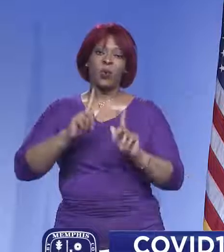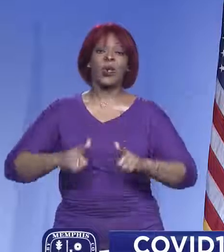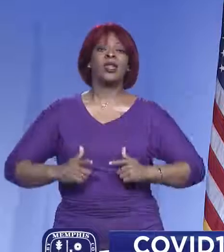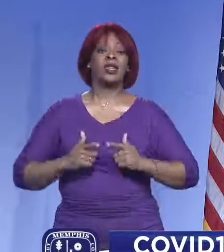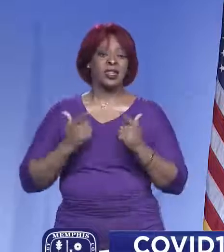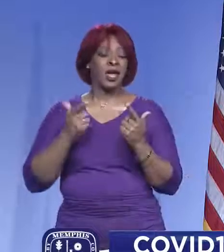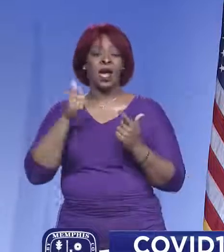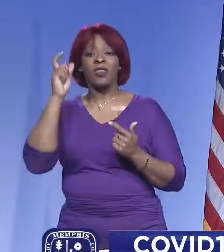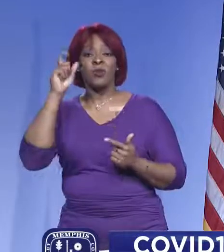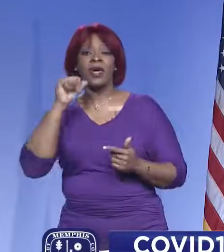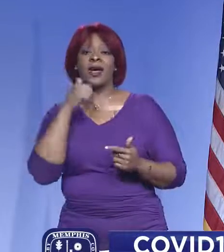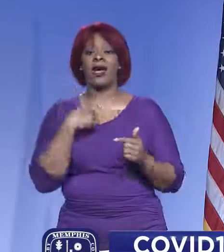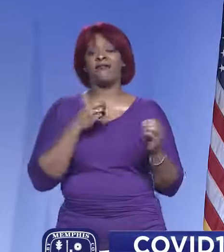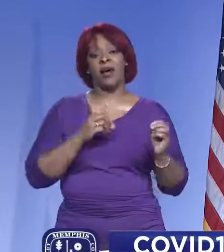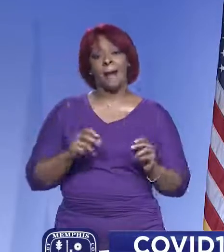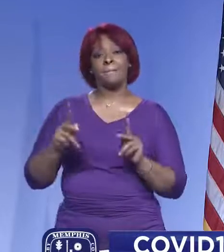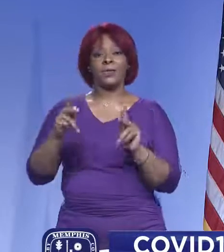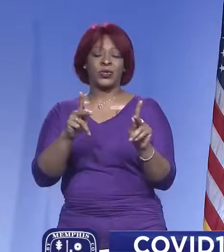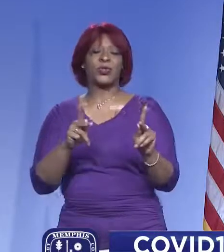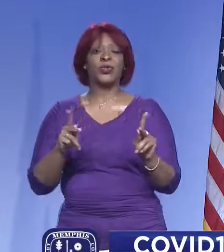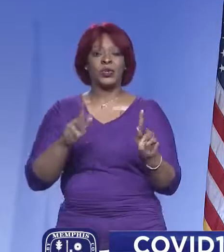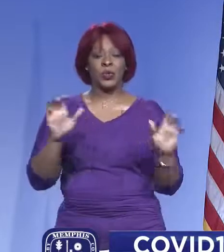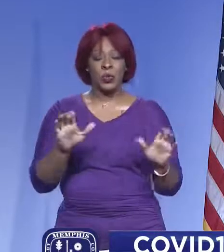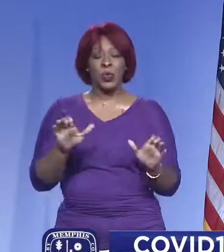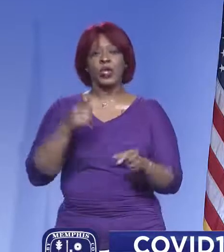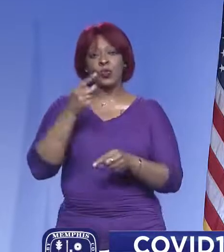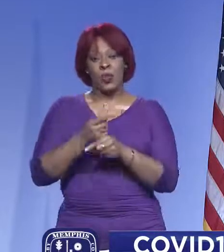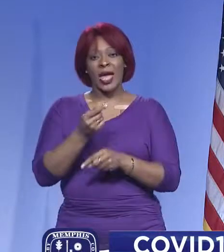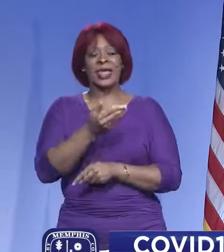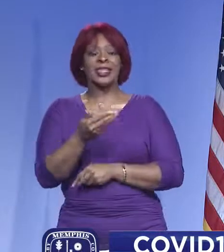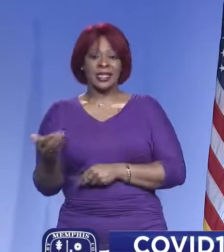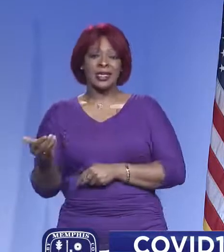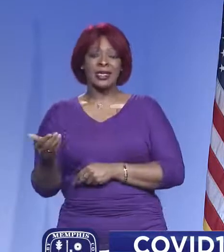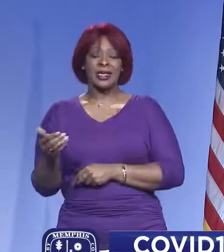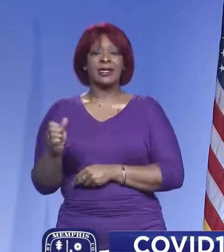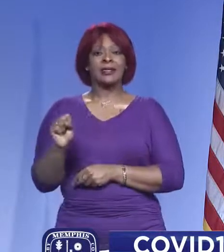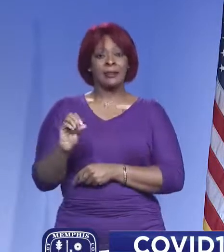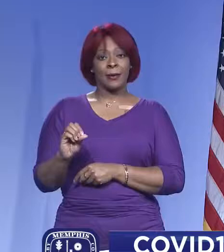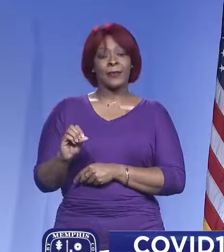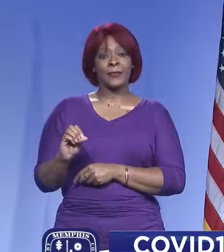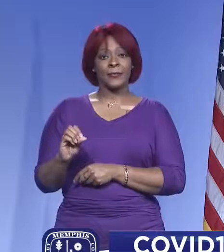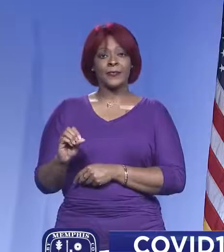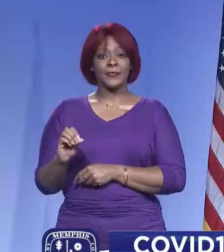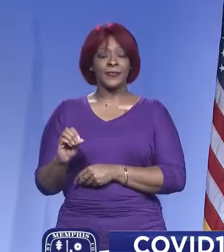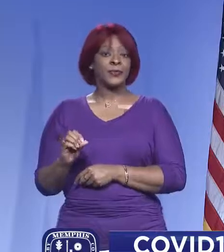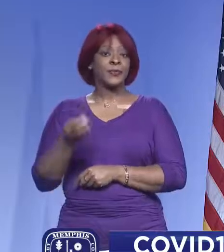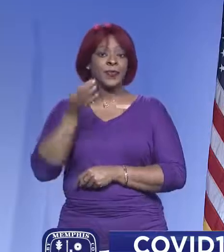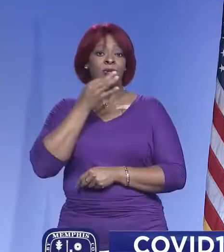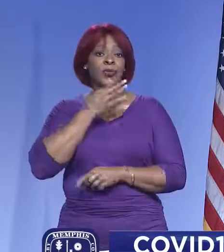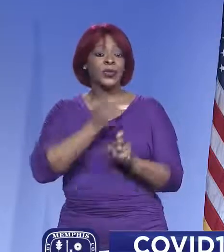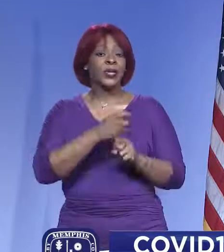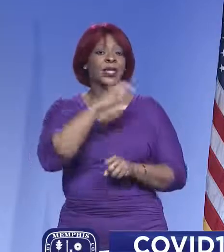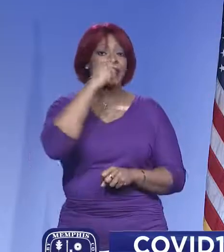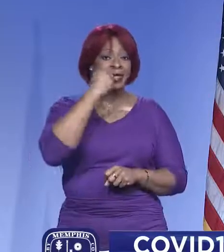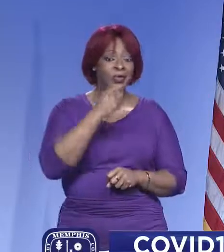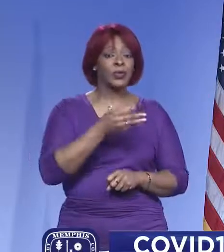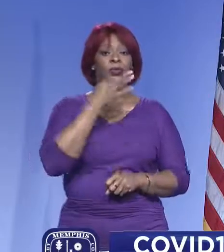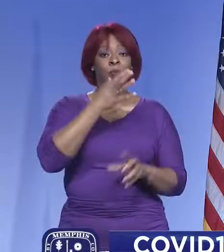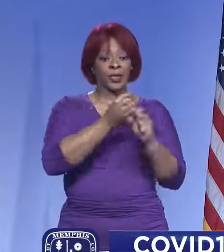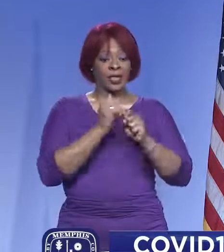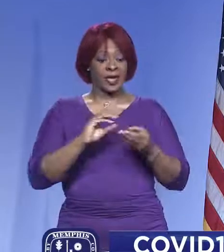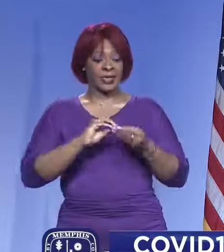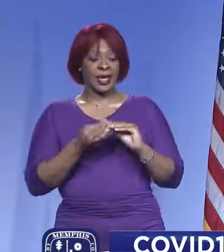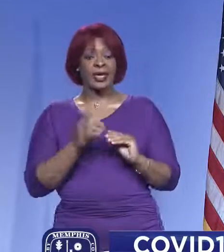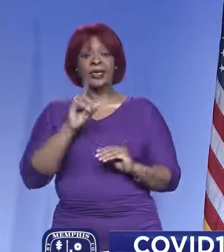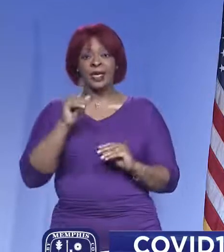come out to have the opportunity to win a car for doing the right thing. So continue to get tested so that we have the data so David and his